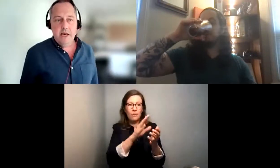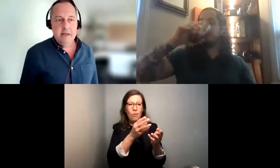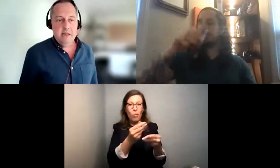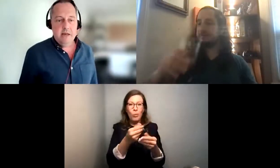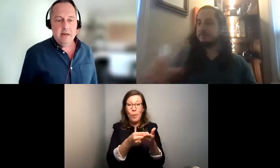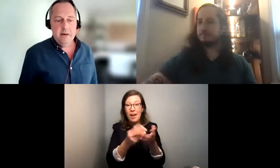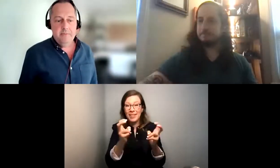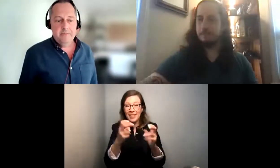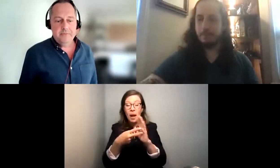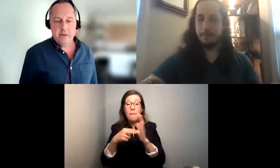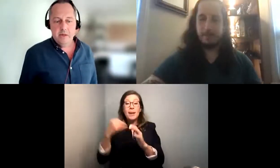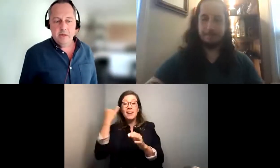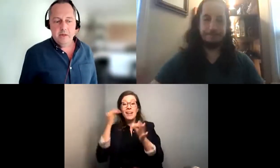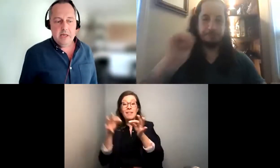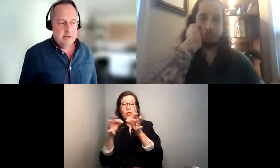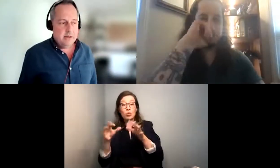then